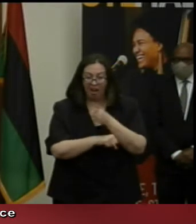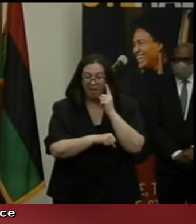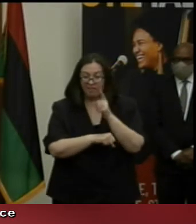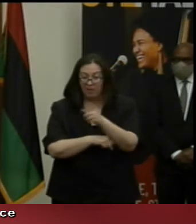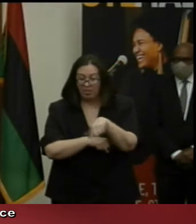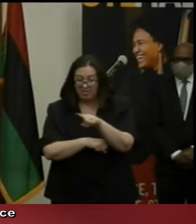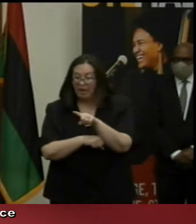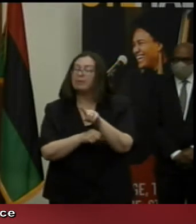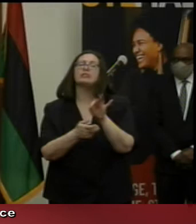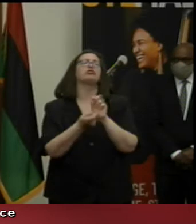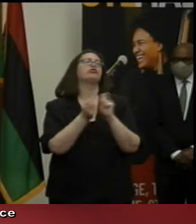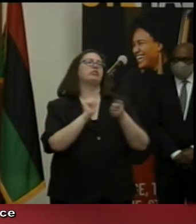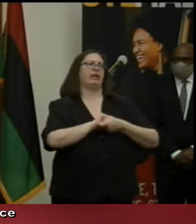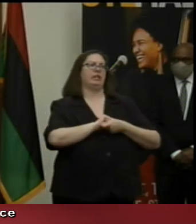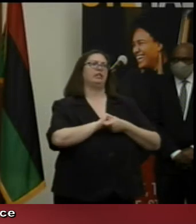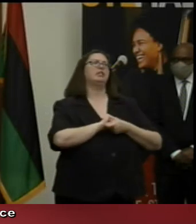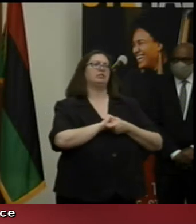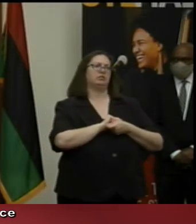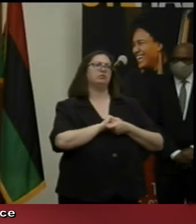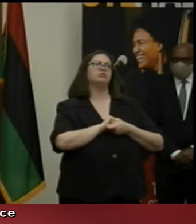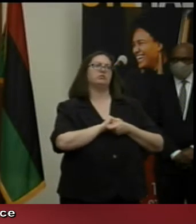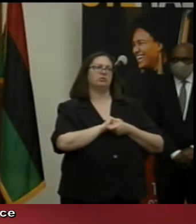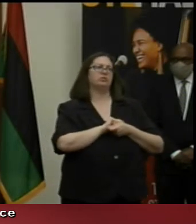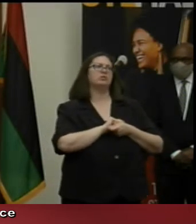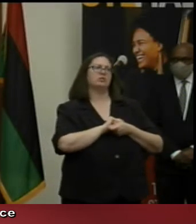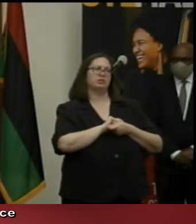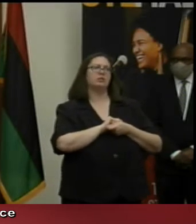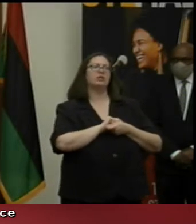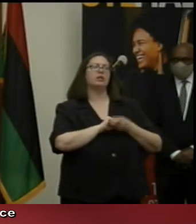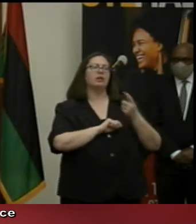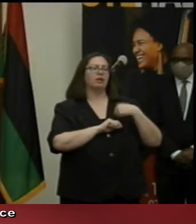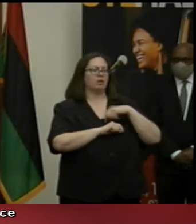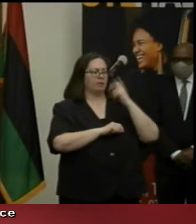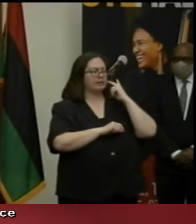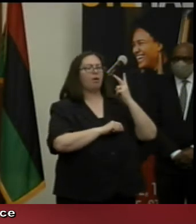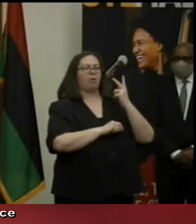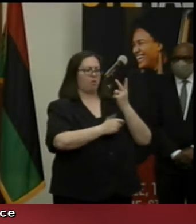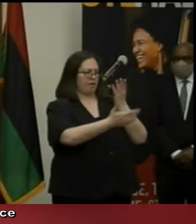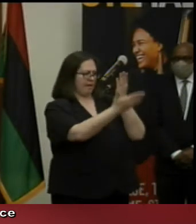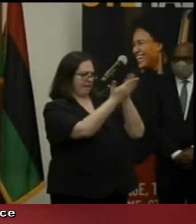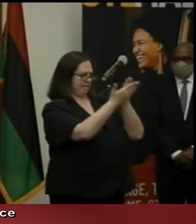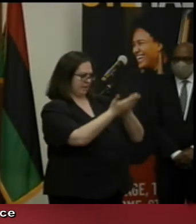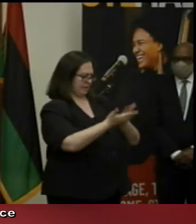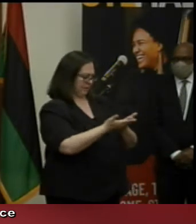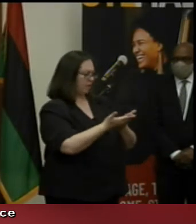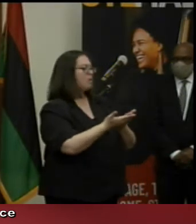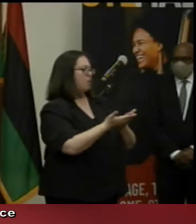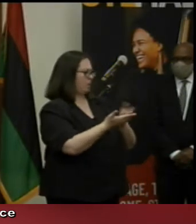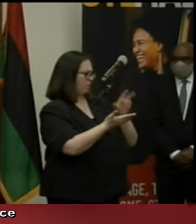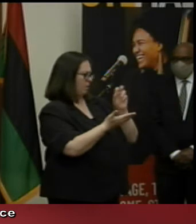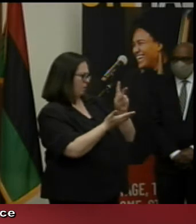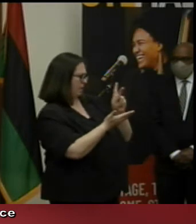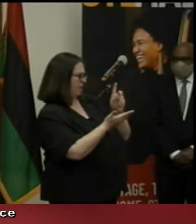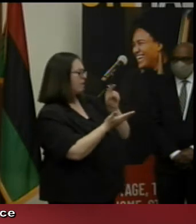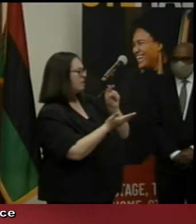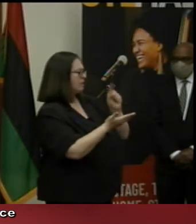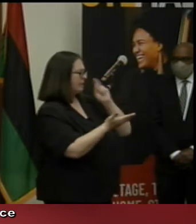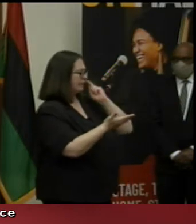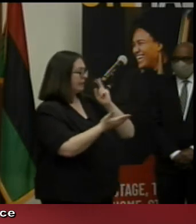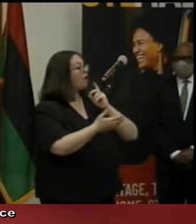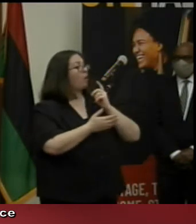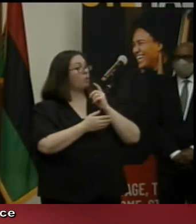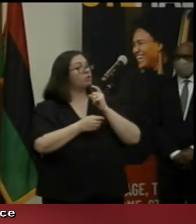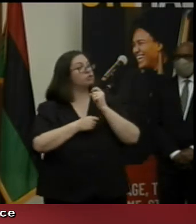of St. Louis. We're using evidence-informed approaches to engage traditional and